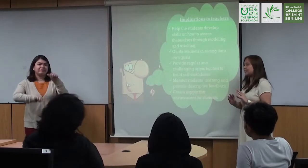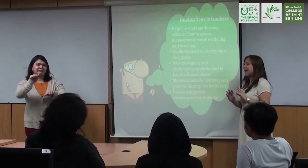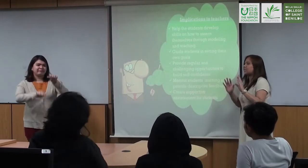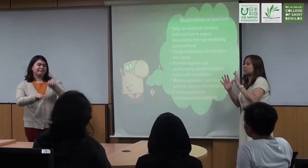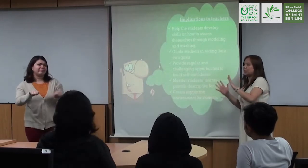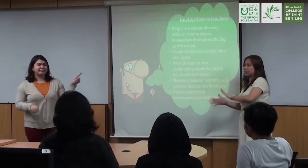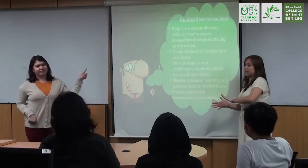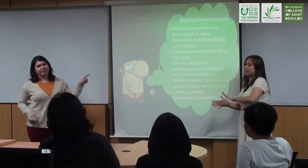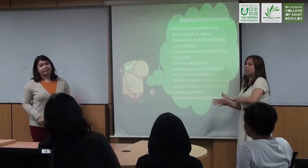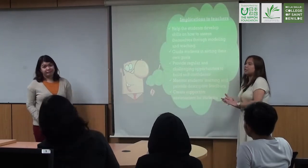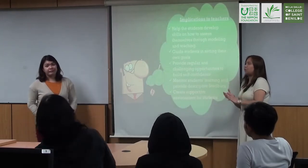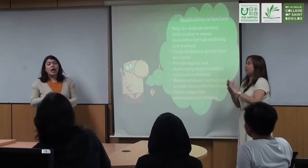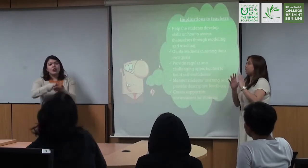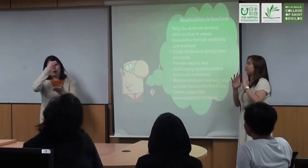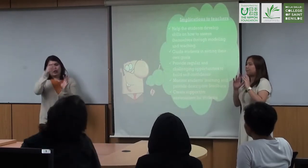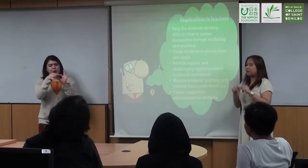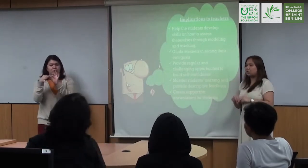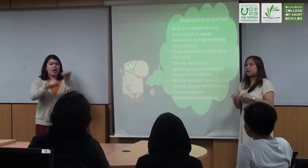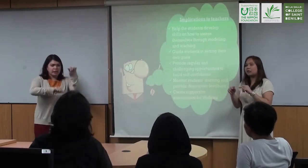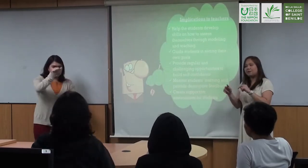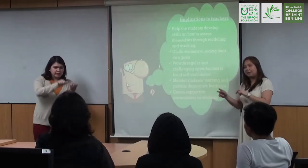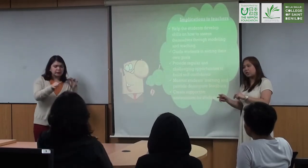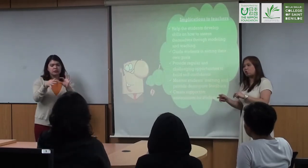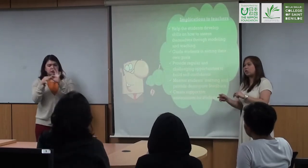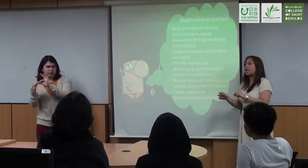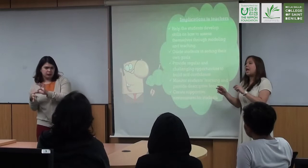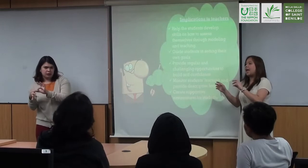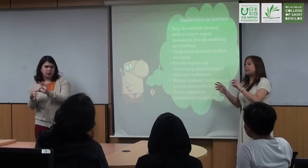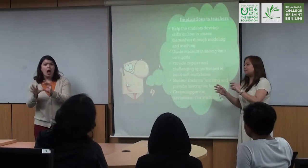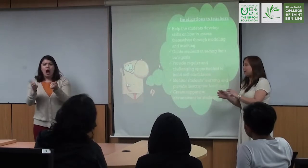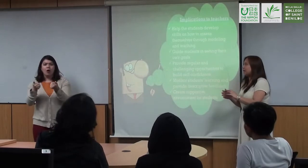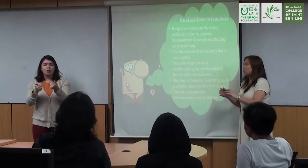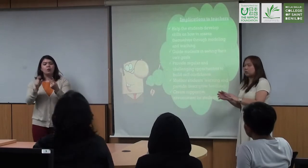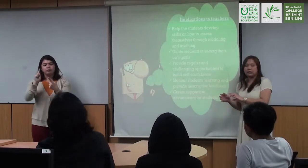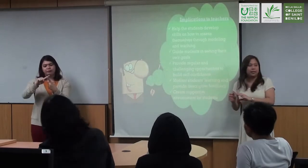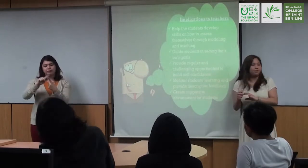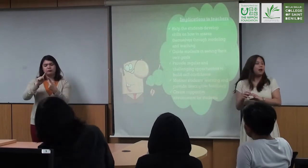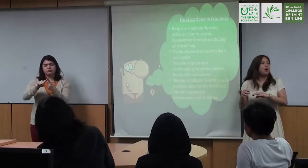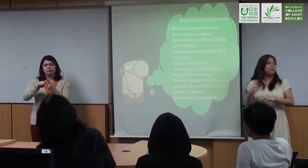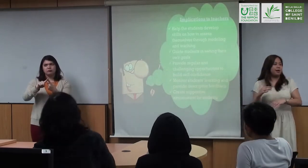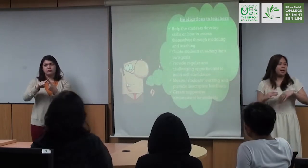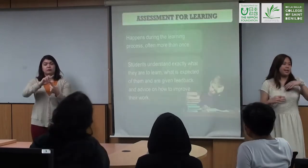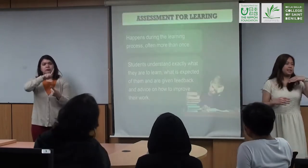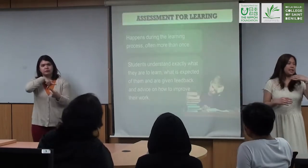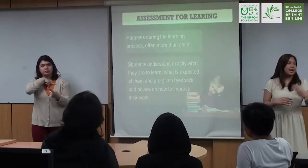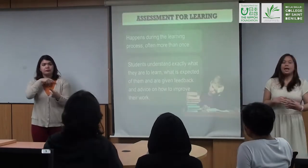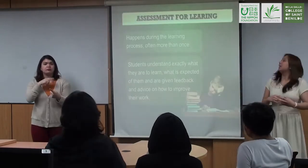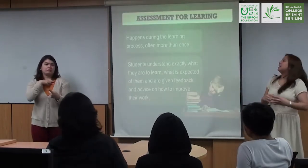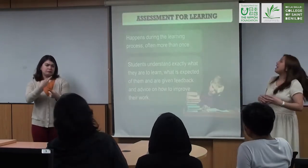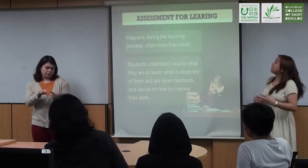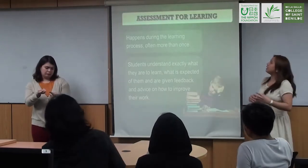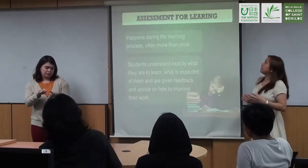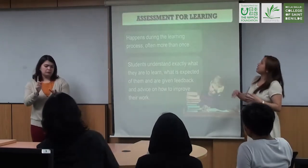assessment as learning. So that's for personal reflection and metacognitive